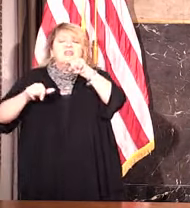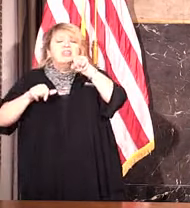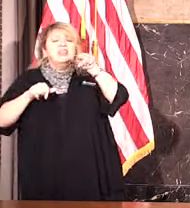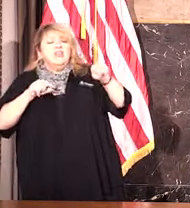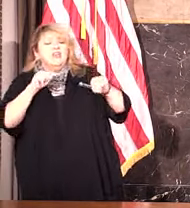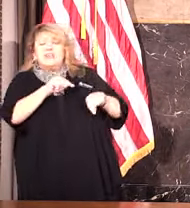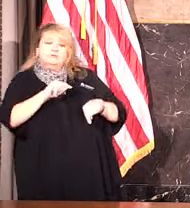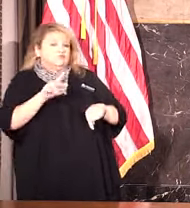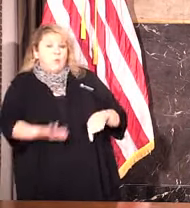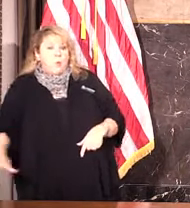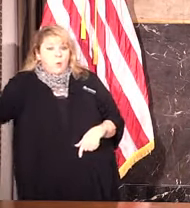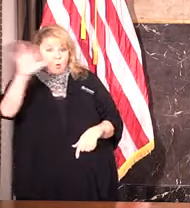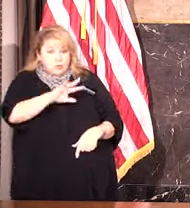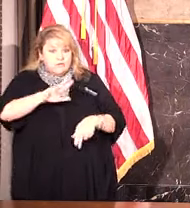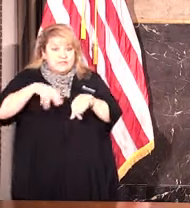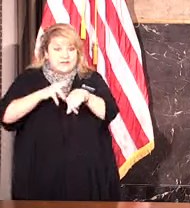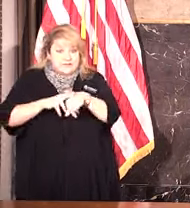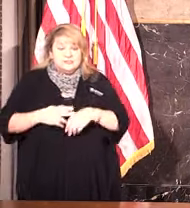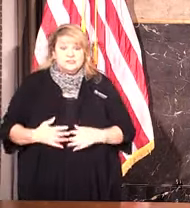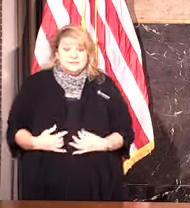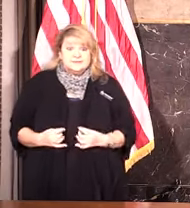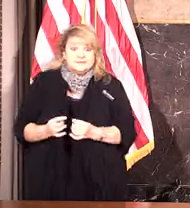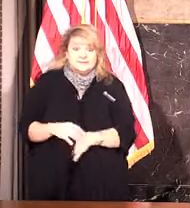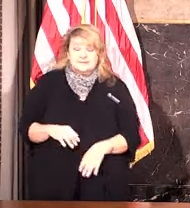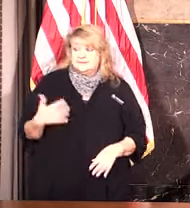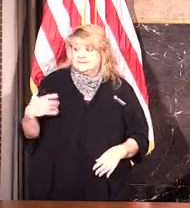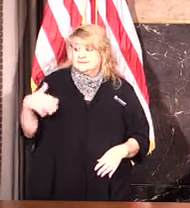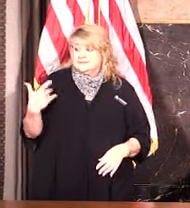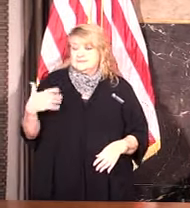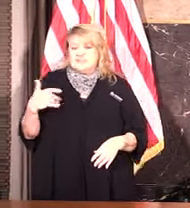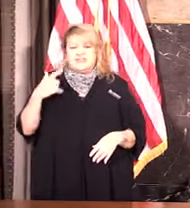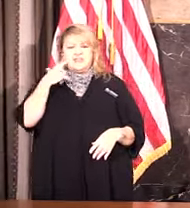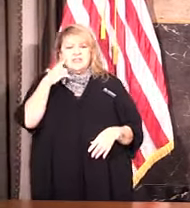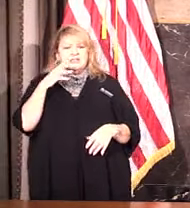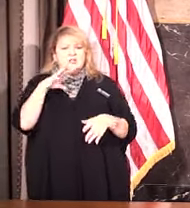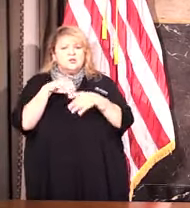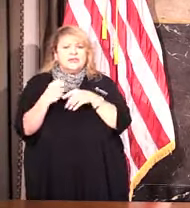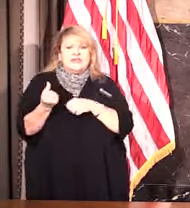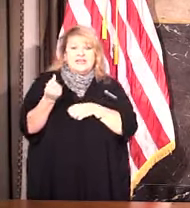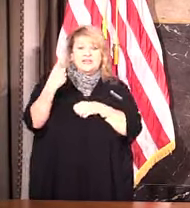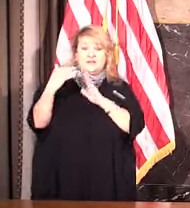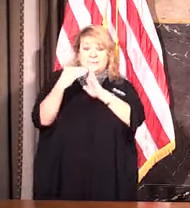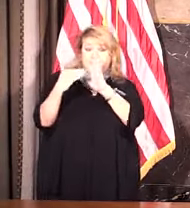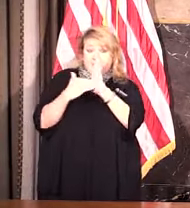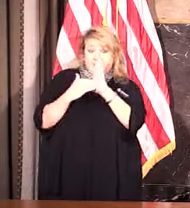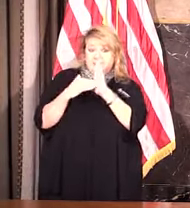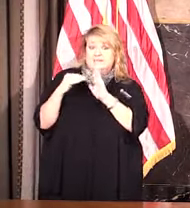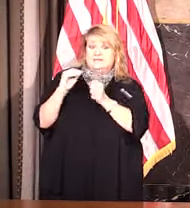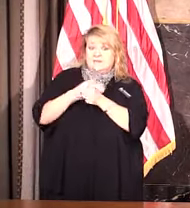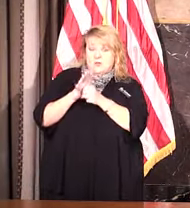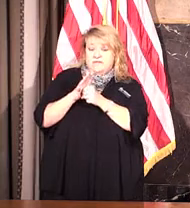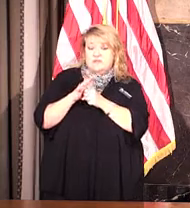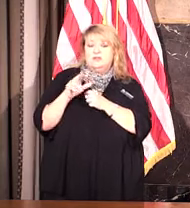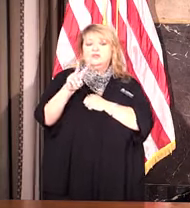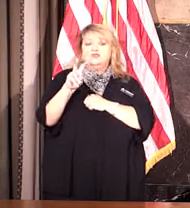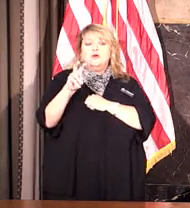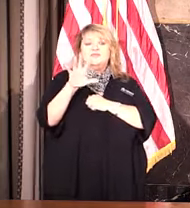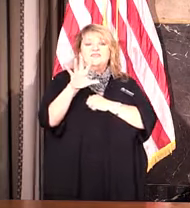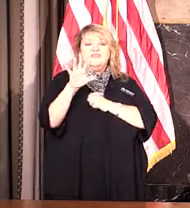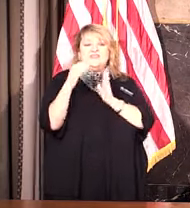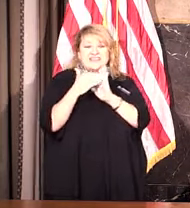areas of the country. I think we've now eclipsed 11 million cases nationwide, 250,000